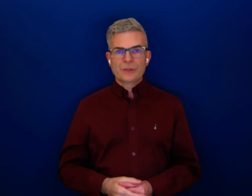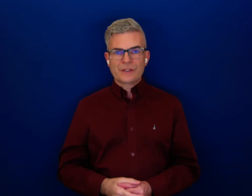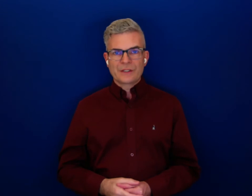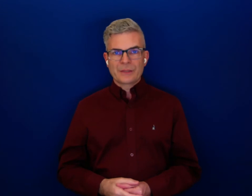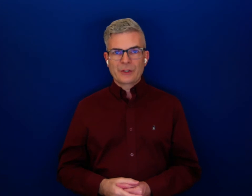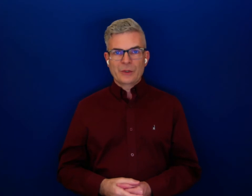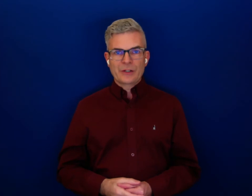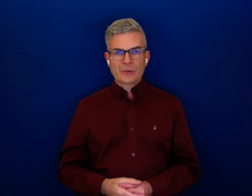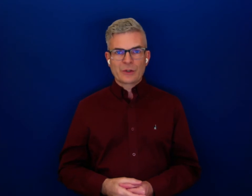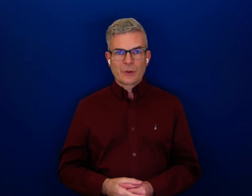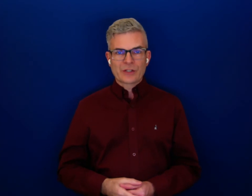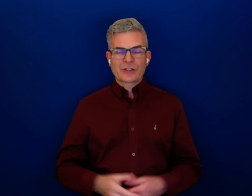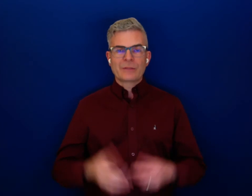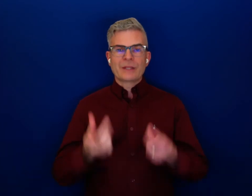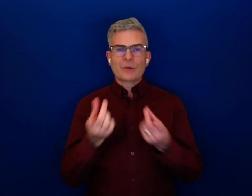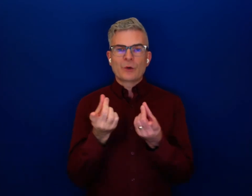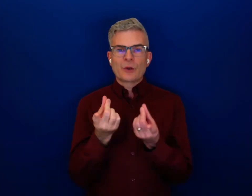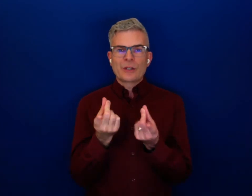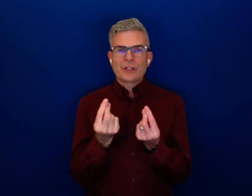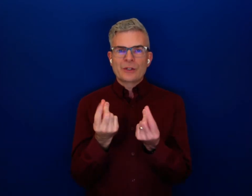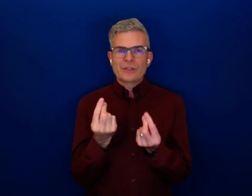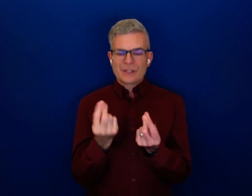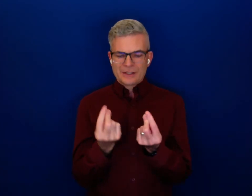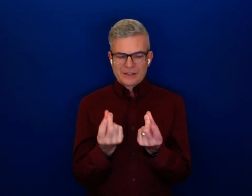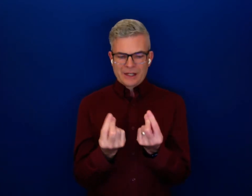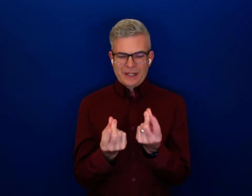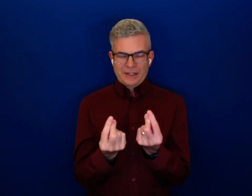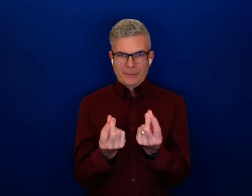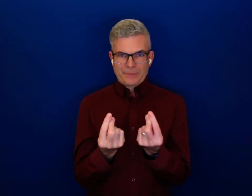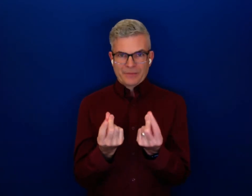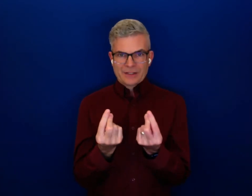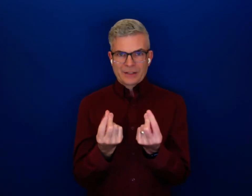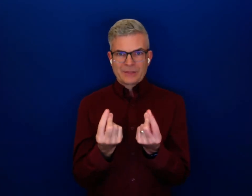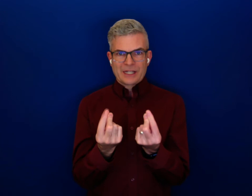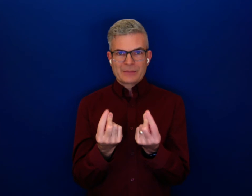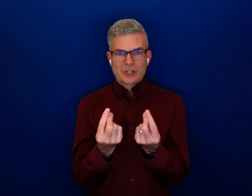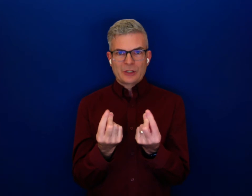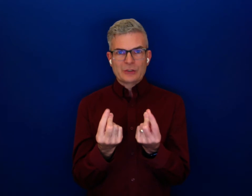a WH word question. And we're going to use this sign, sometimes called